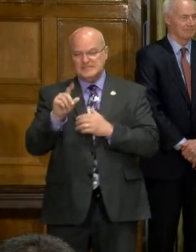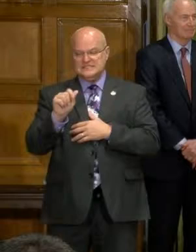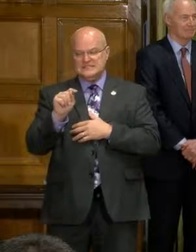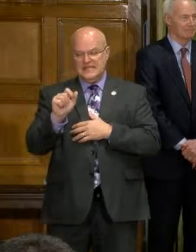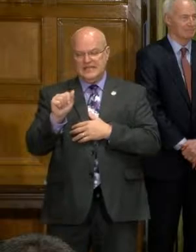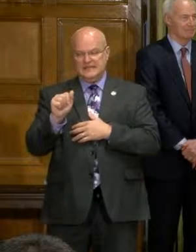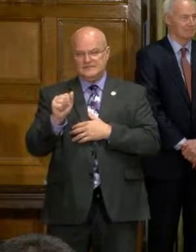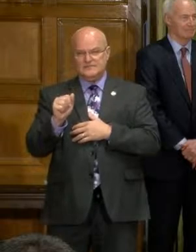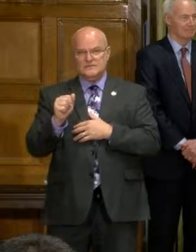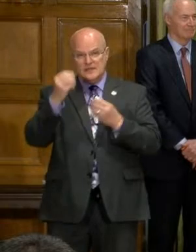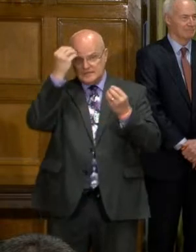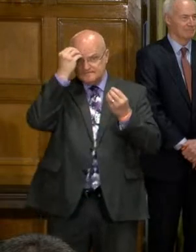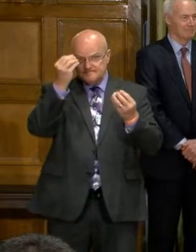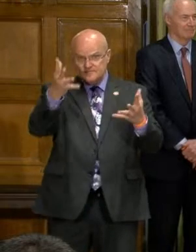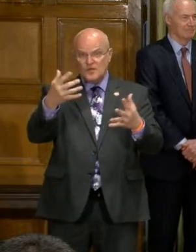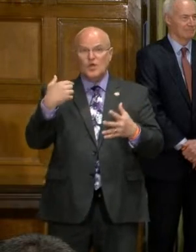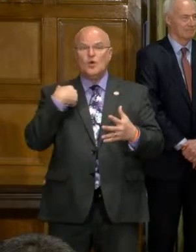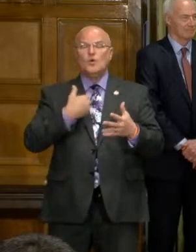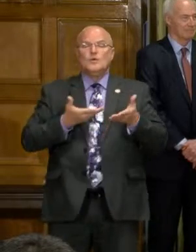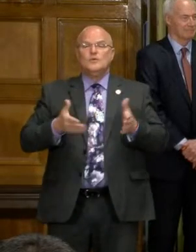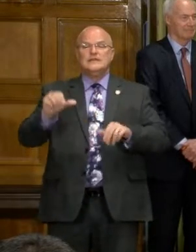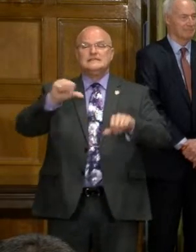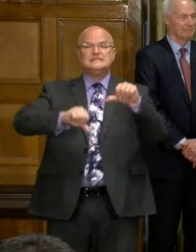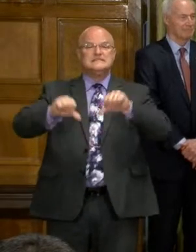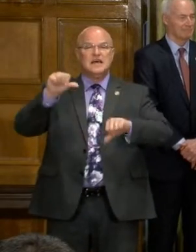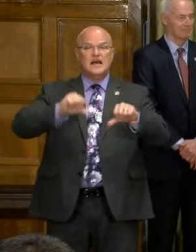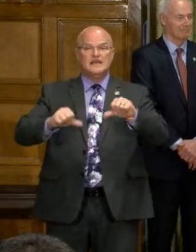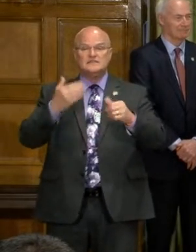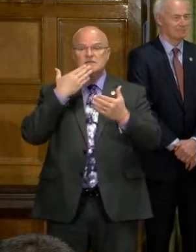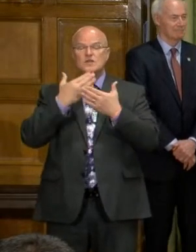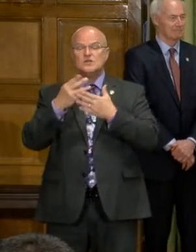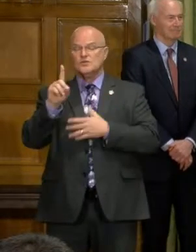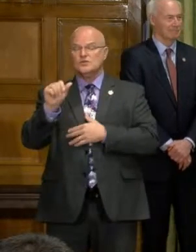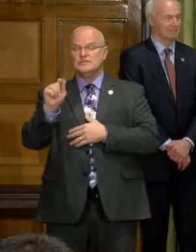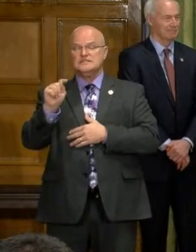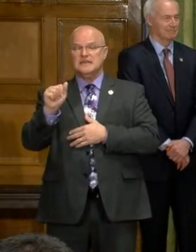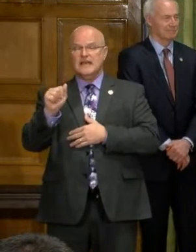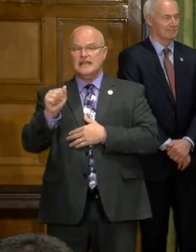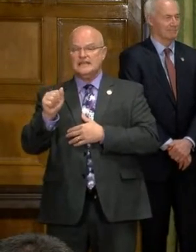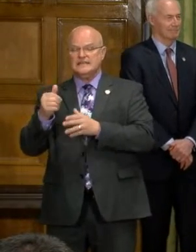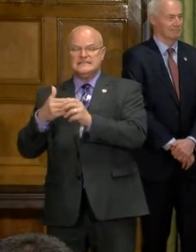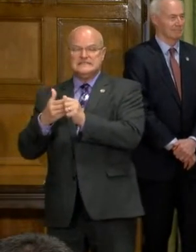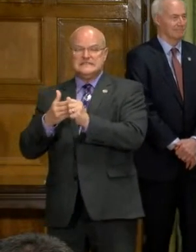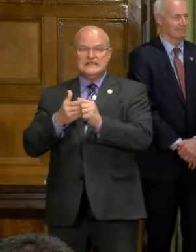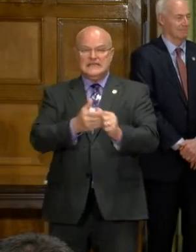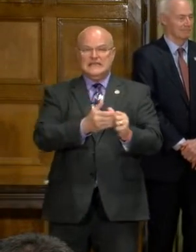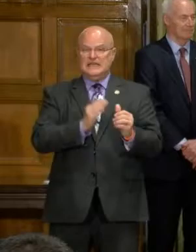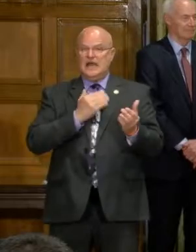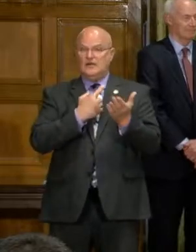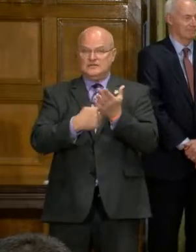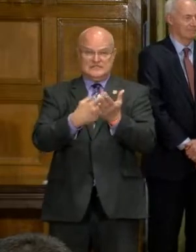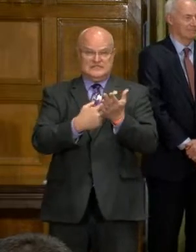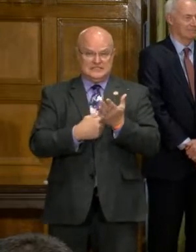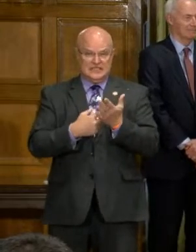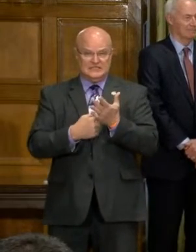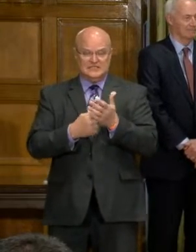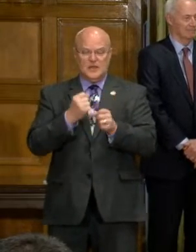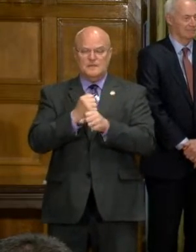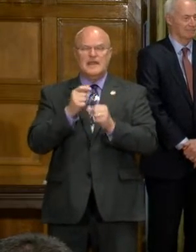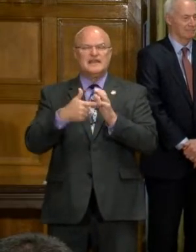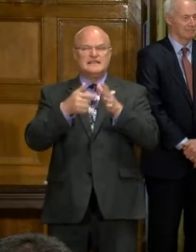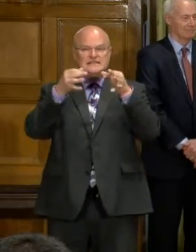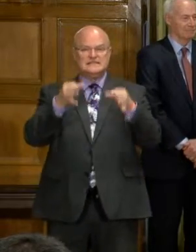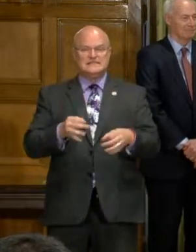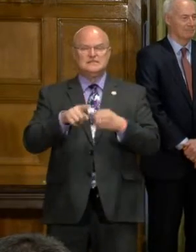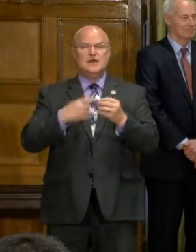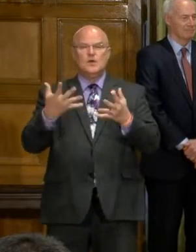The first thing that people need to know is that we're going to let science and good data drive the discussion as far as making these